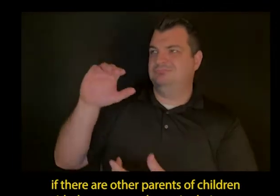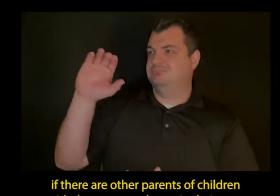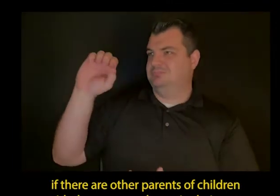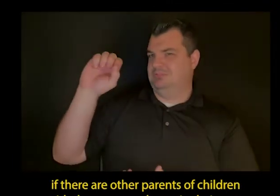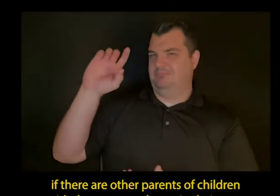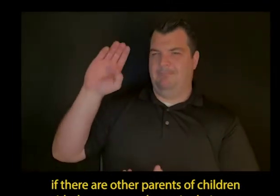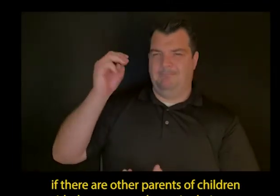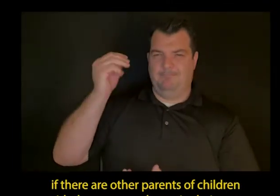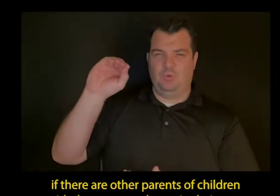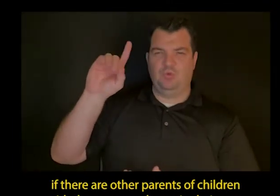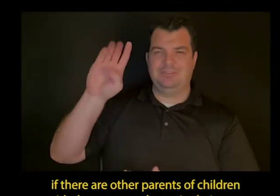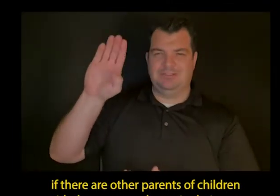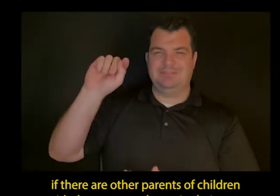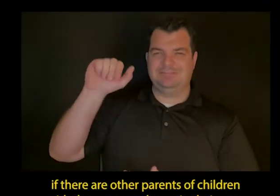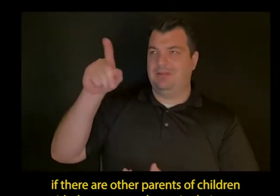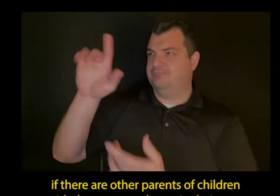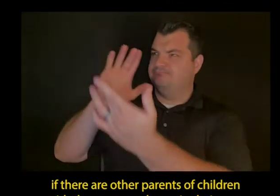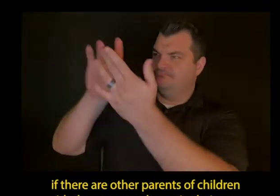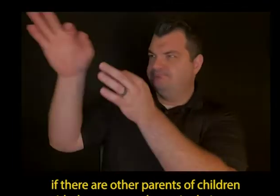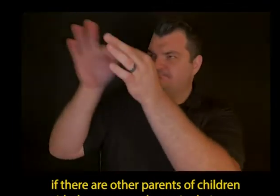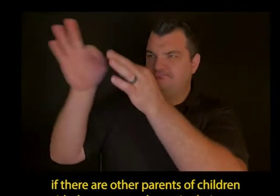parents of children with the same syndrome in their area.